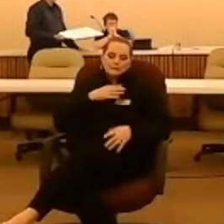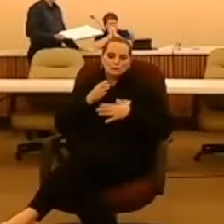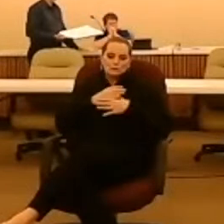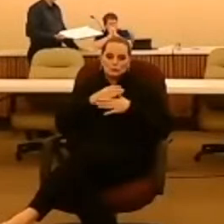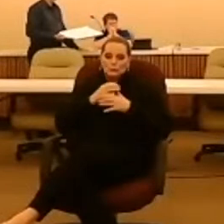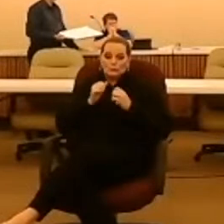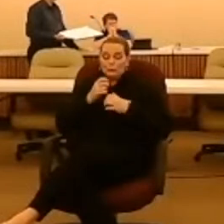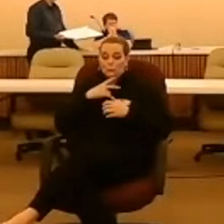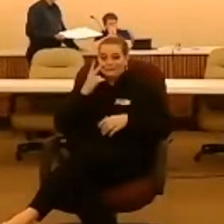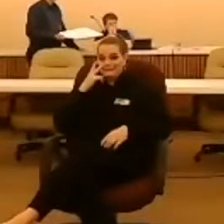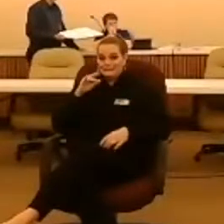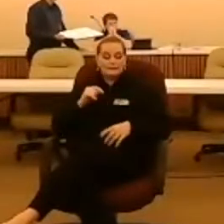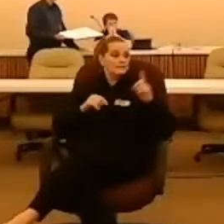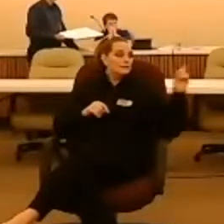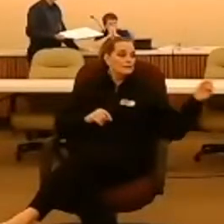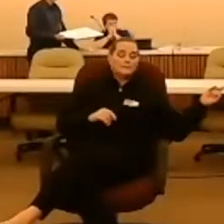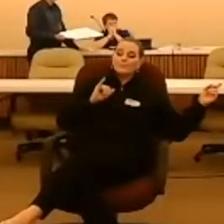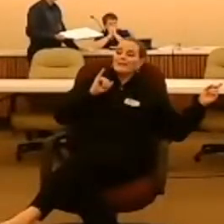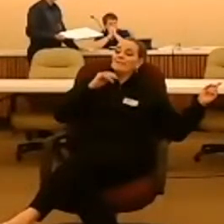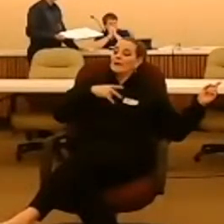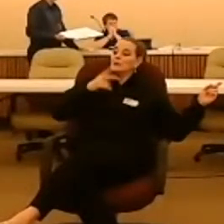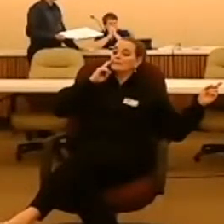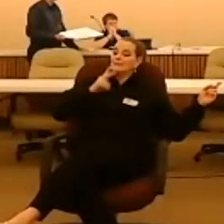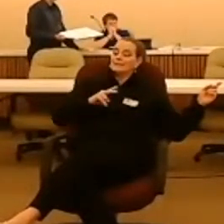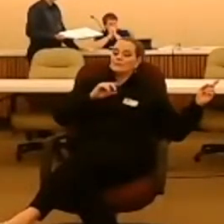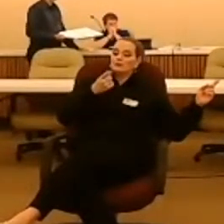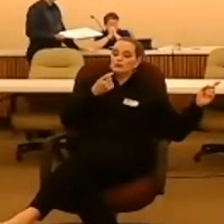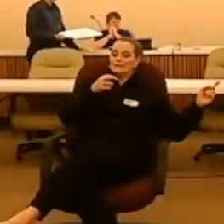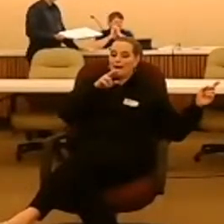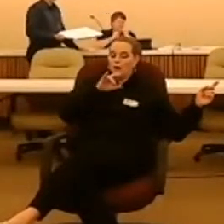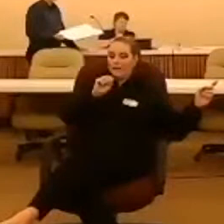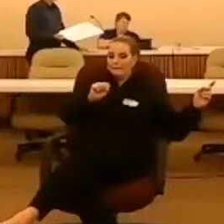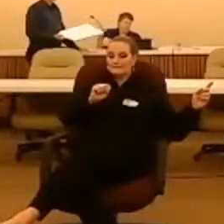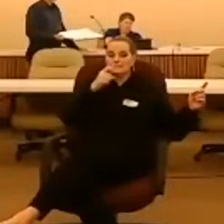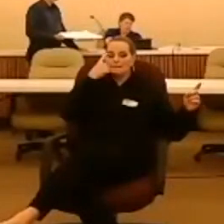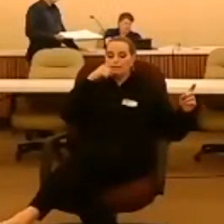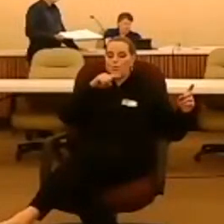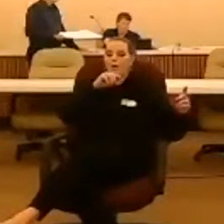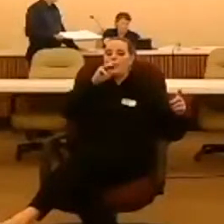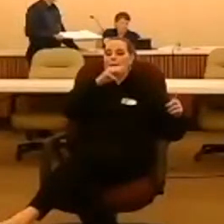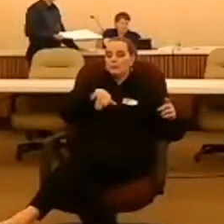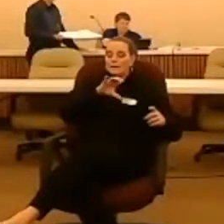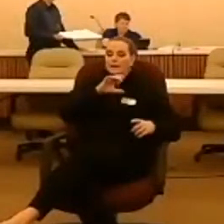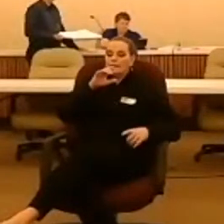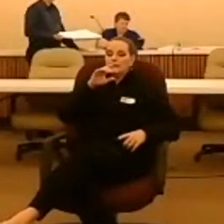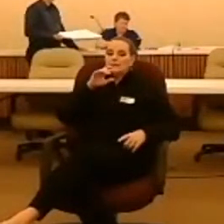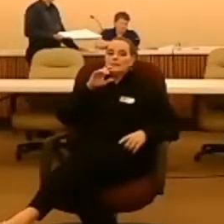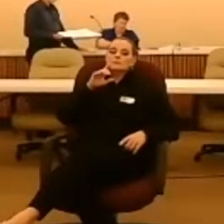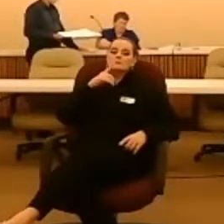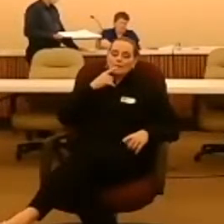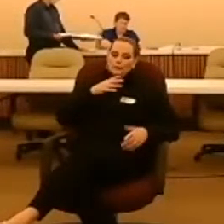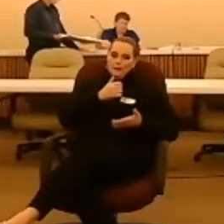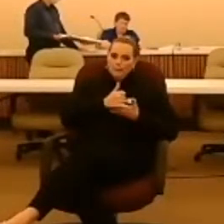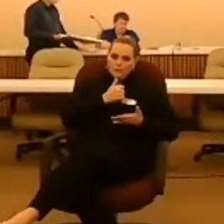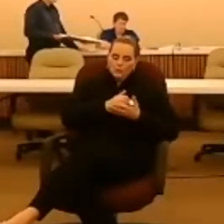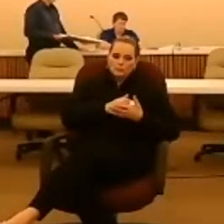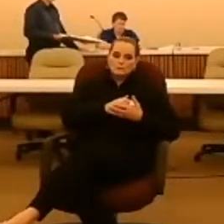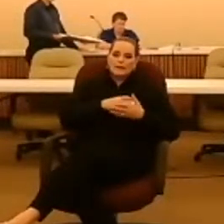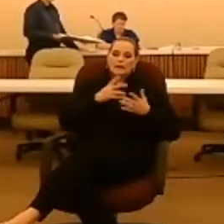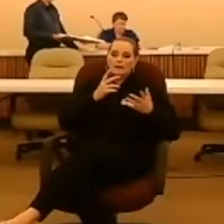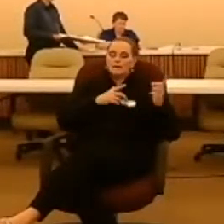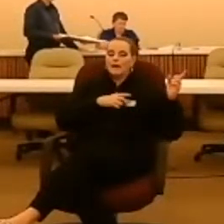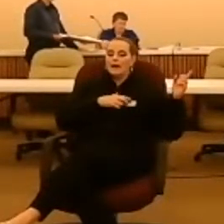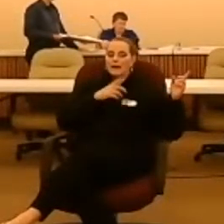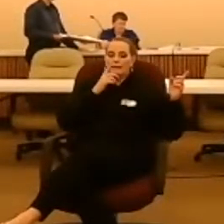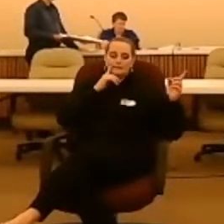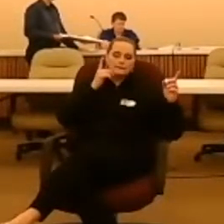see it. If I could see it on the GIS for the county also, it would clear up some things for me also. I did call down there